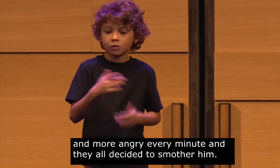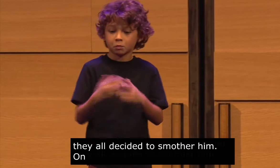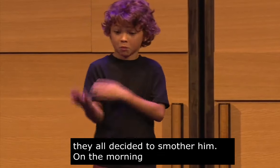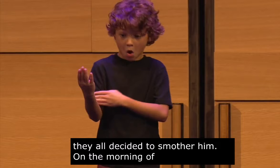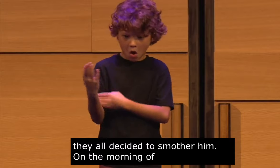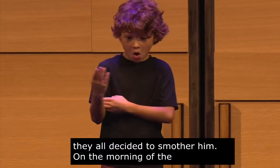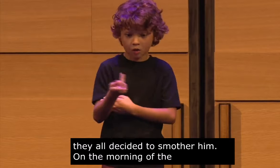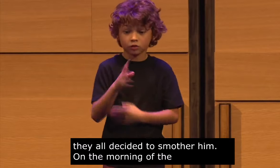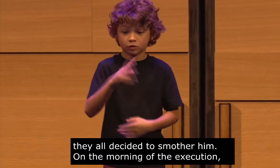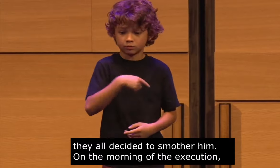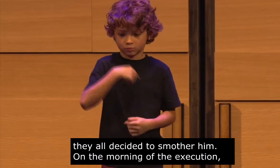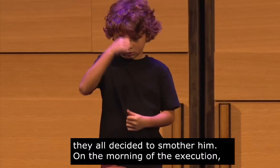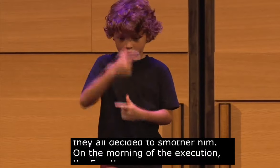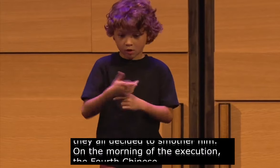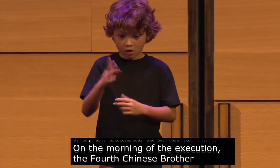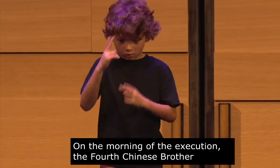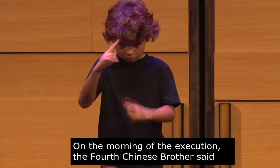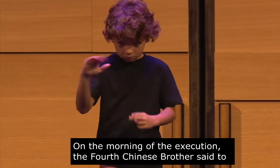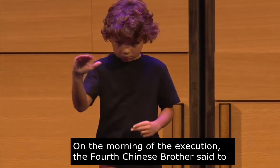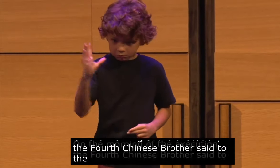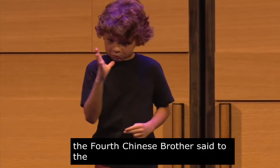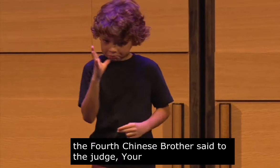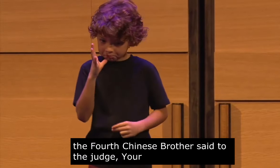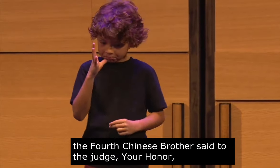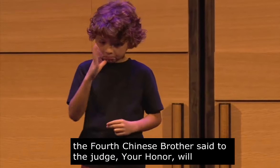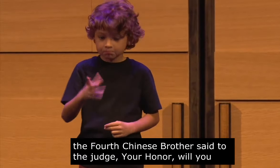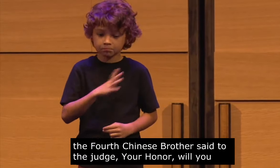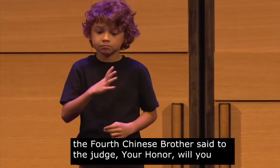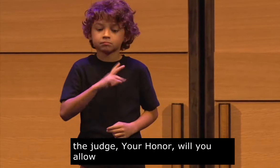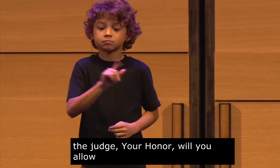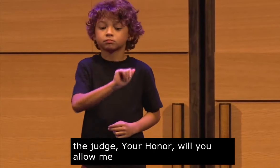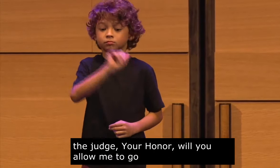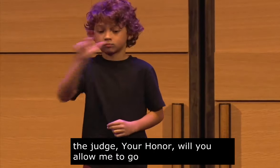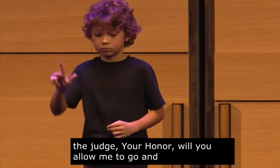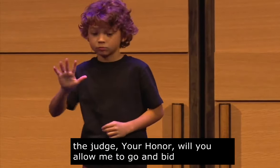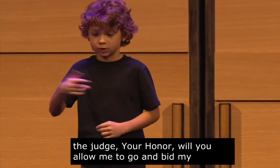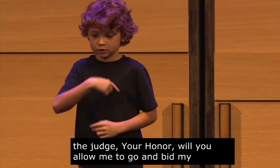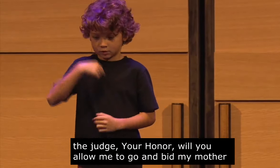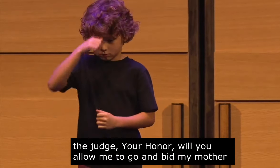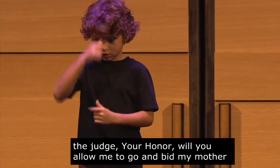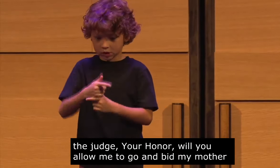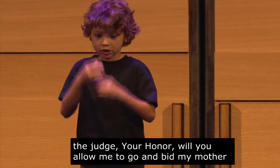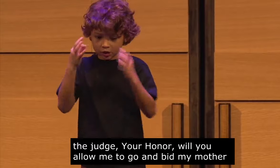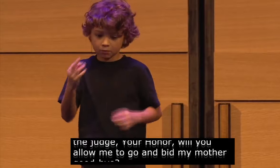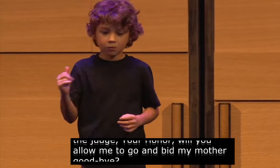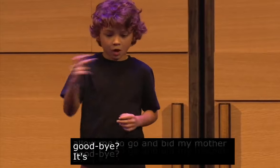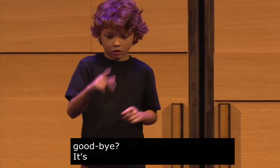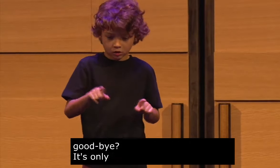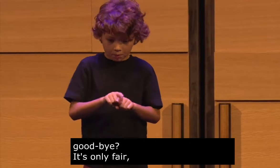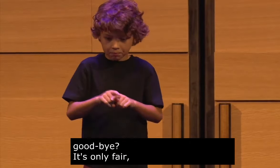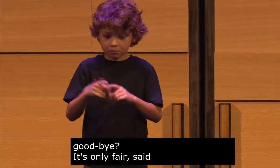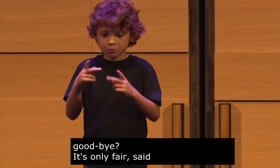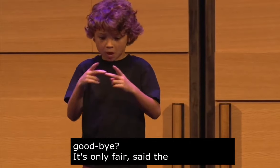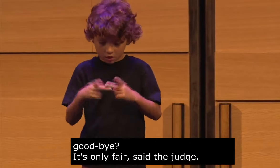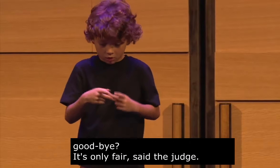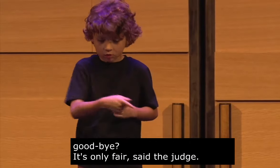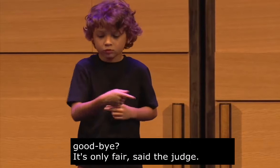On the morning of the execution, the fourth Chinese brother said to the judge, "Your Honor, will you allow me to go and bid my mother goodbye?" "It's only fair," said the